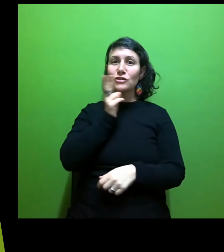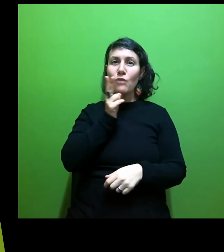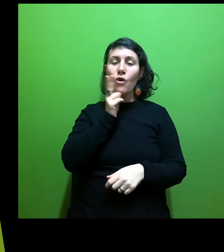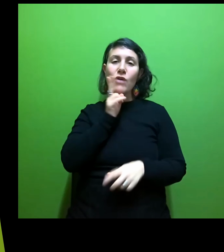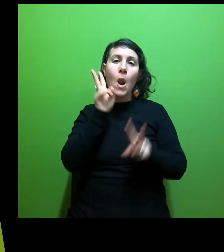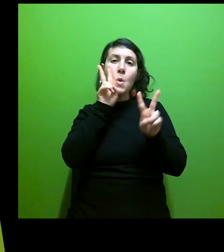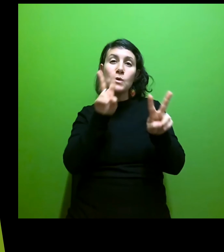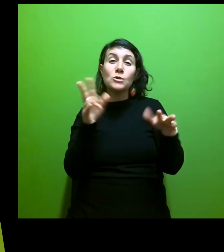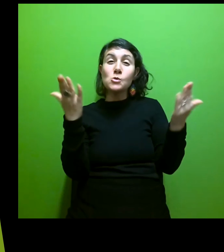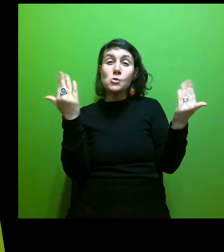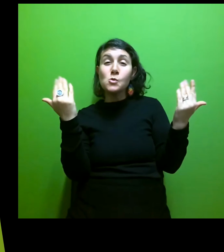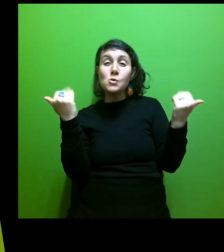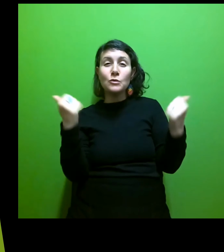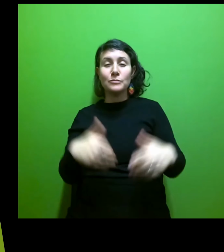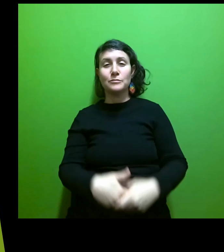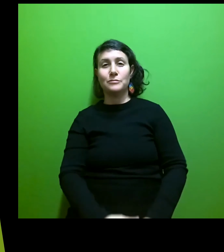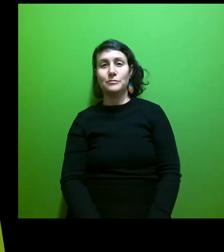that's cool to do.